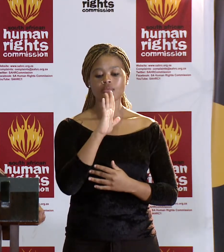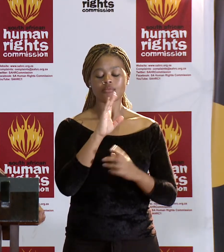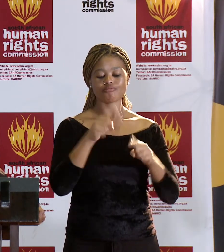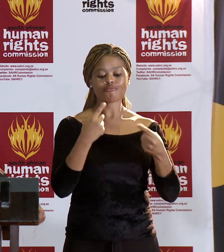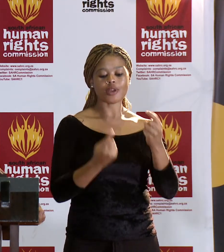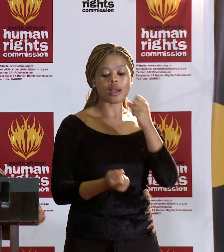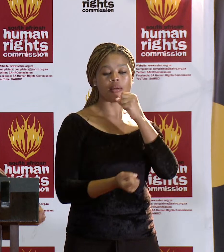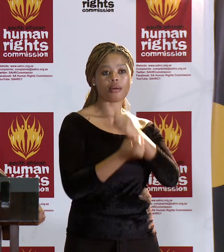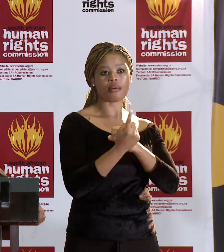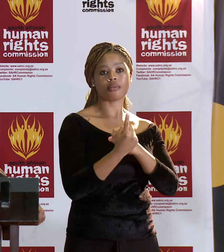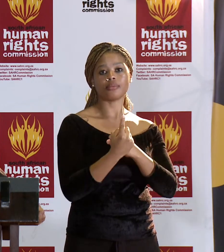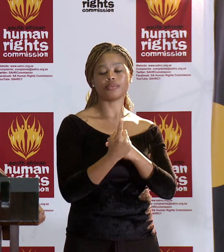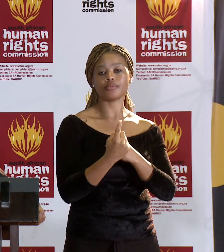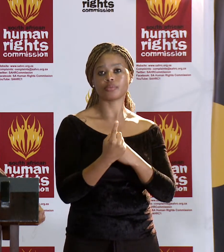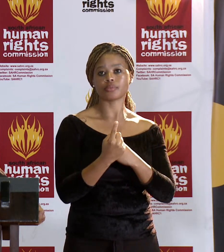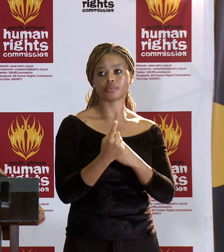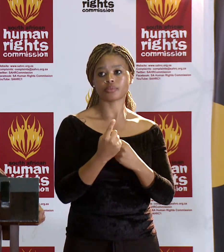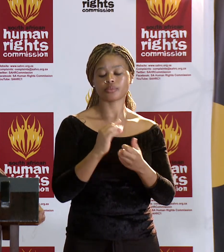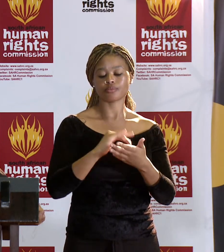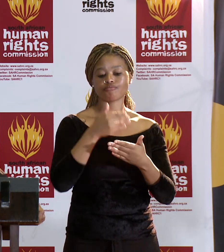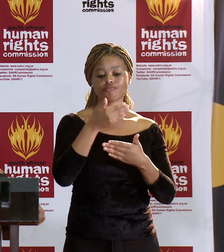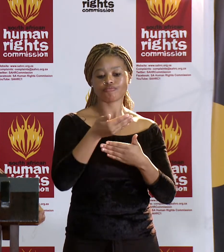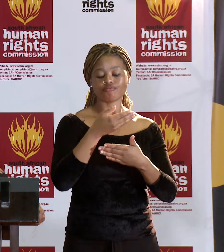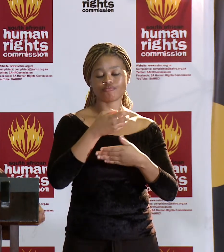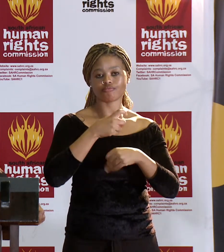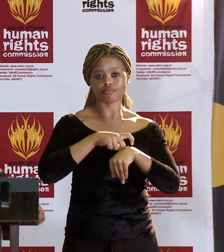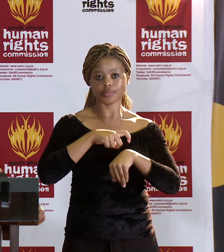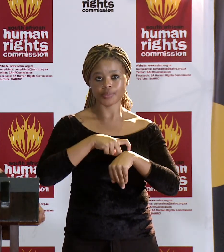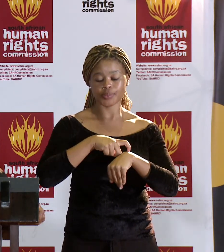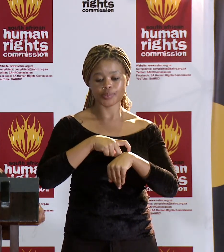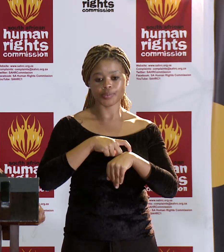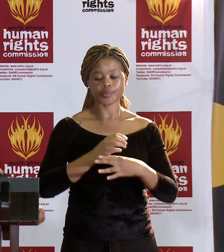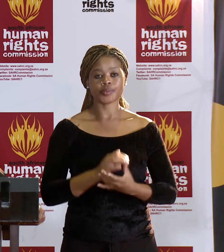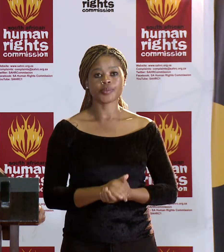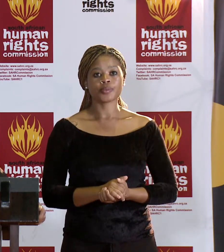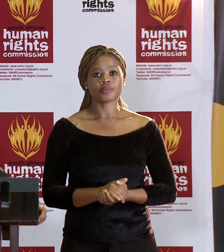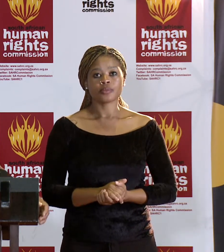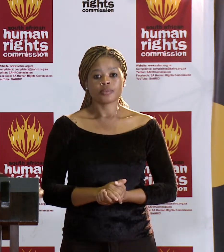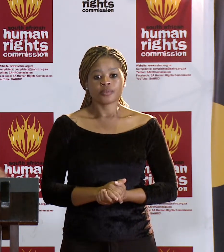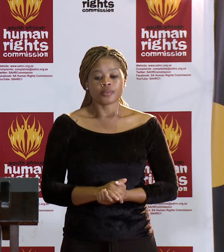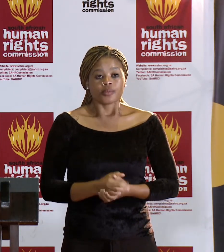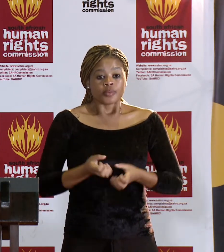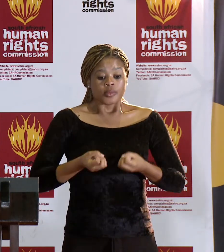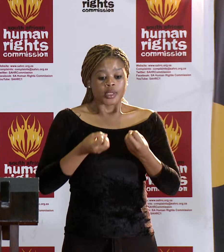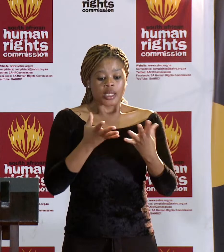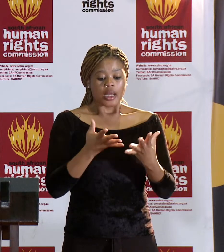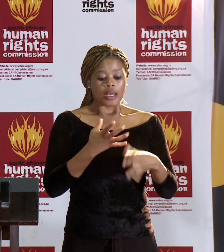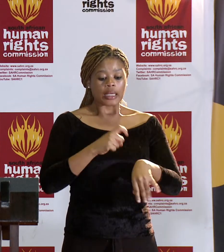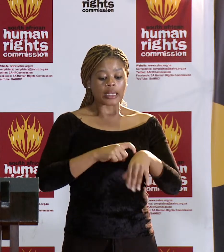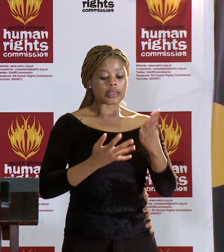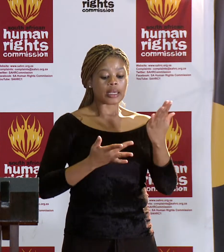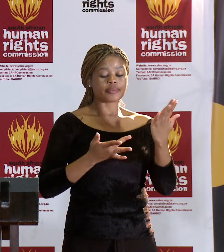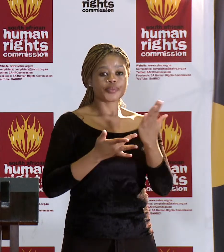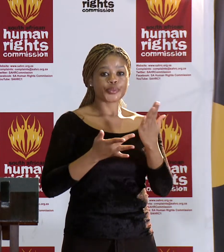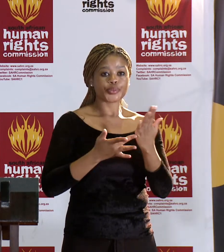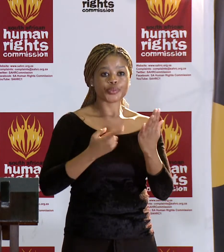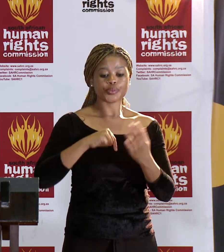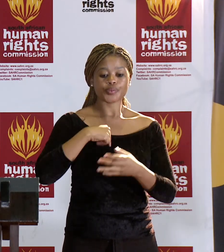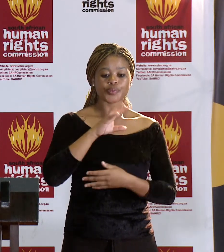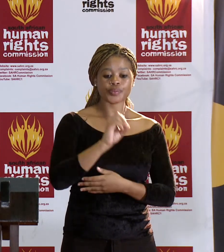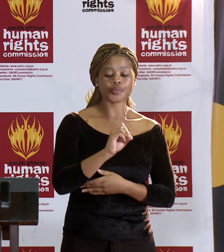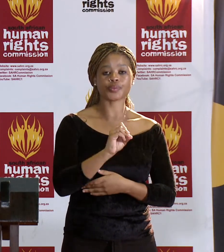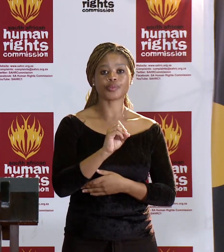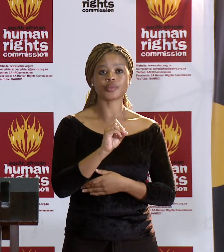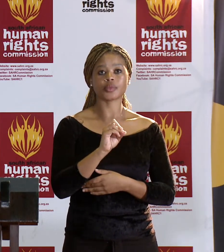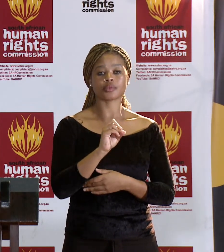happened at a more opposite time. Given the moment of technology that we're in, the